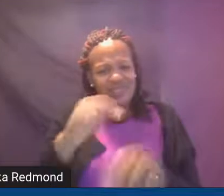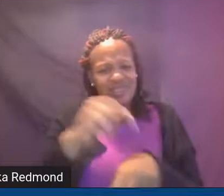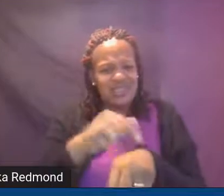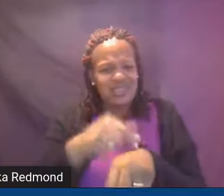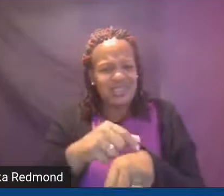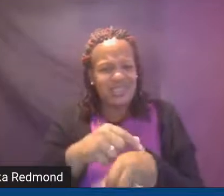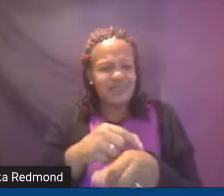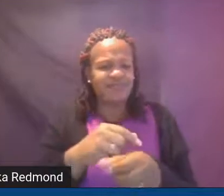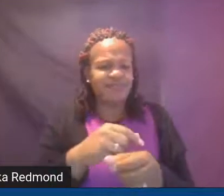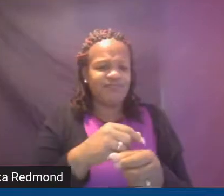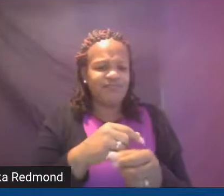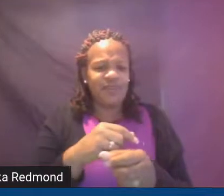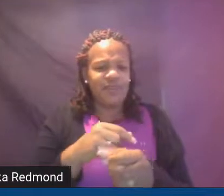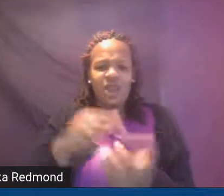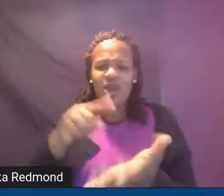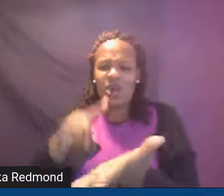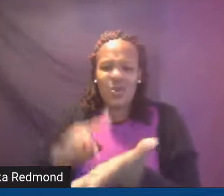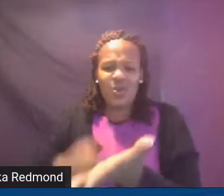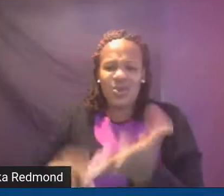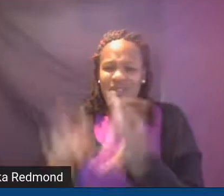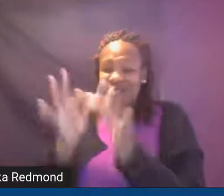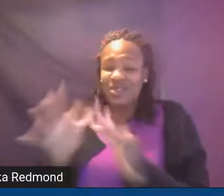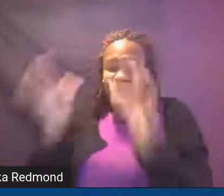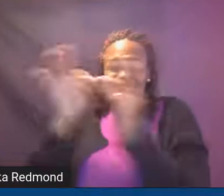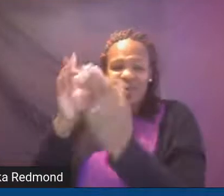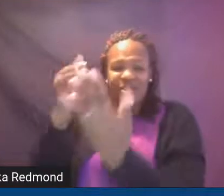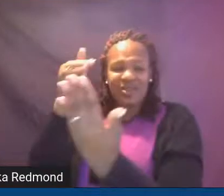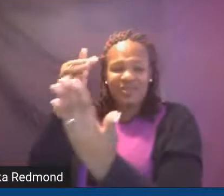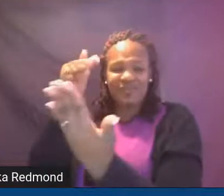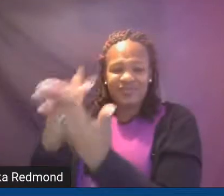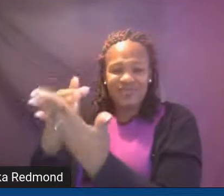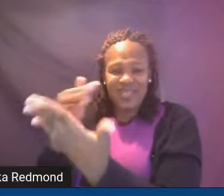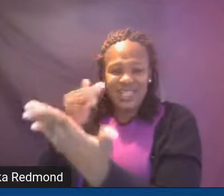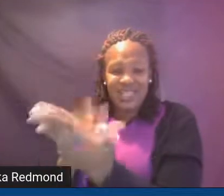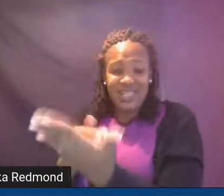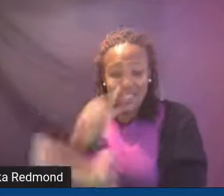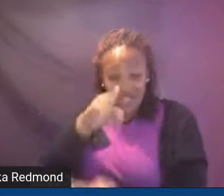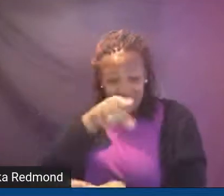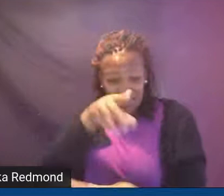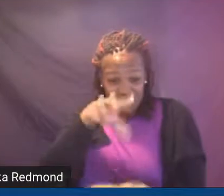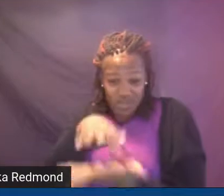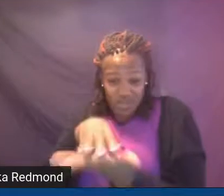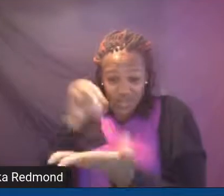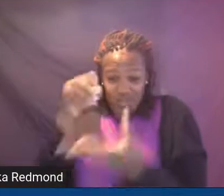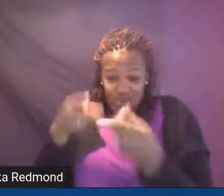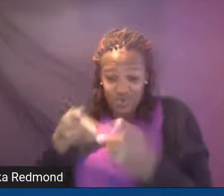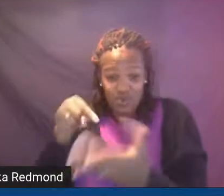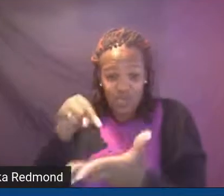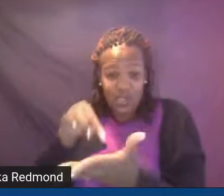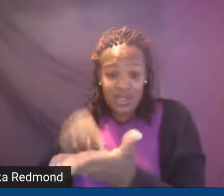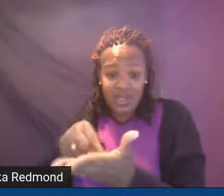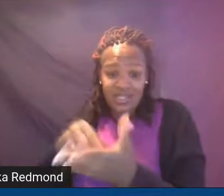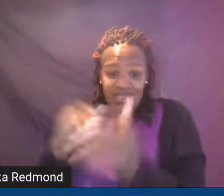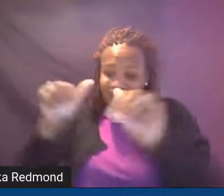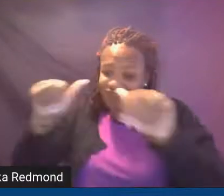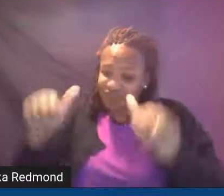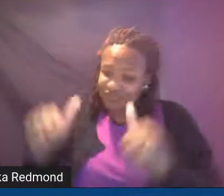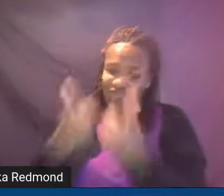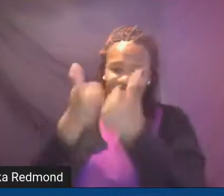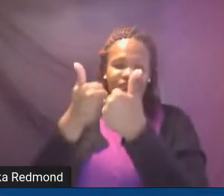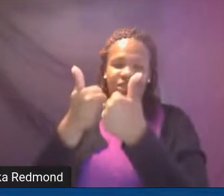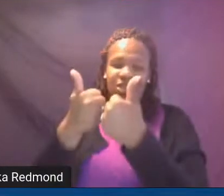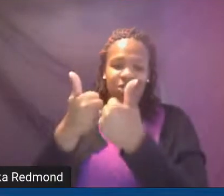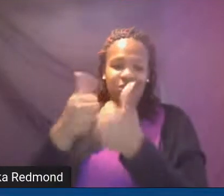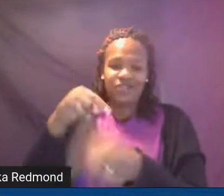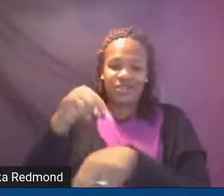most important lesson you have learned during this challenging time? Well,